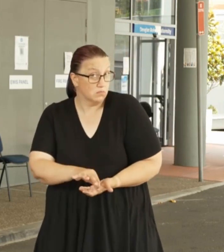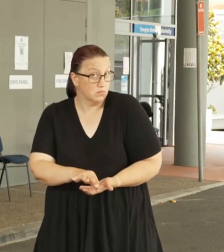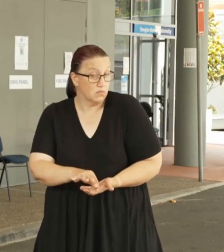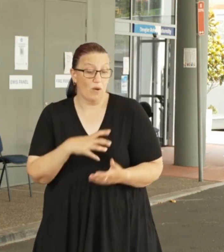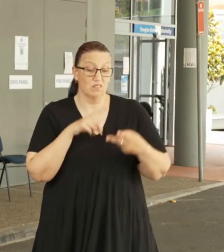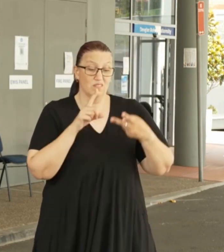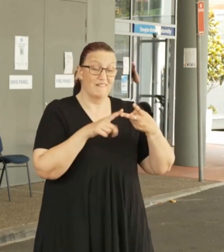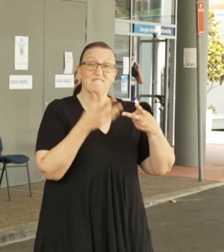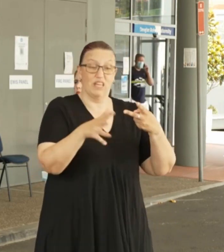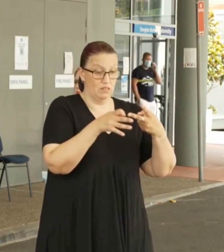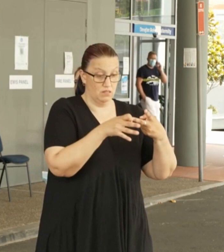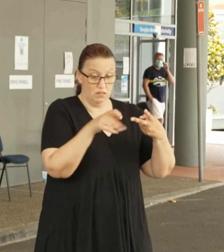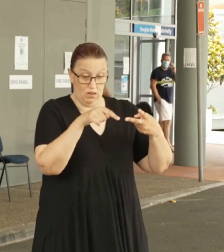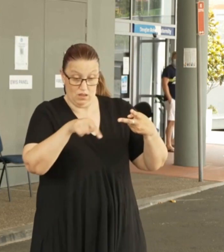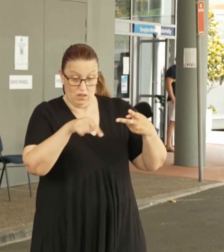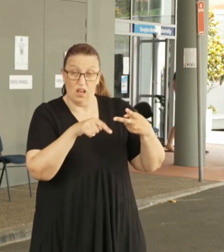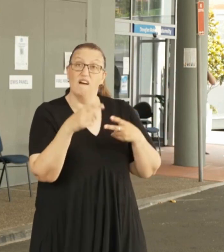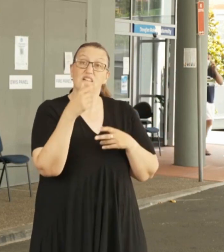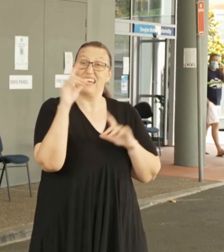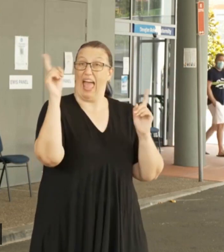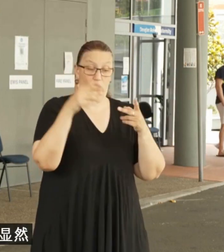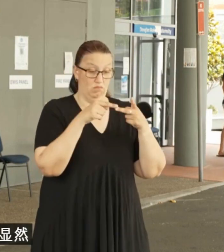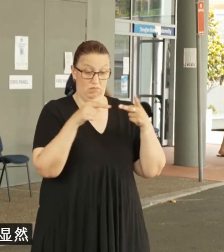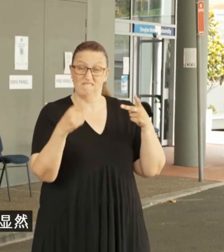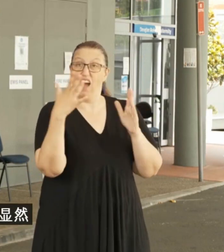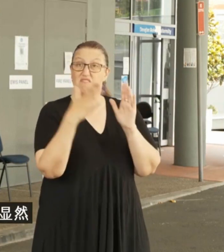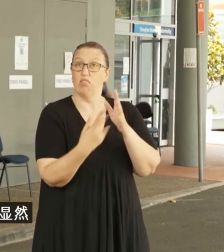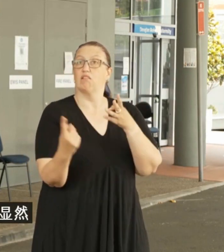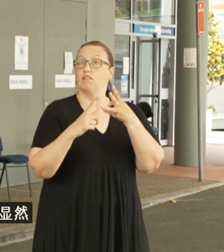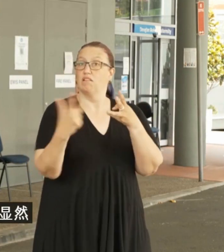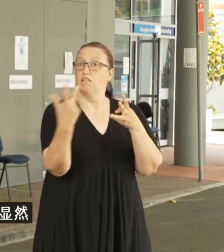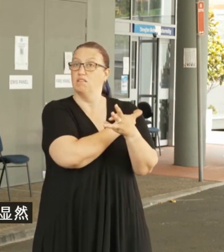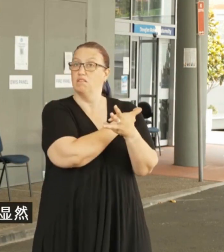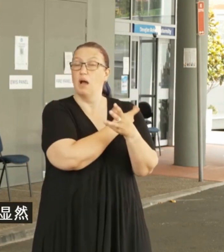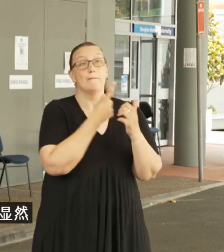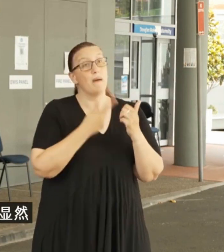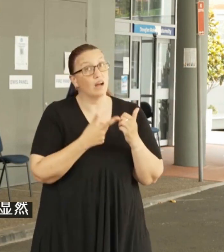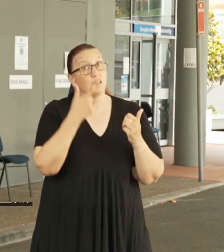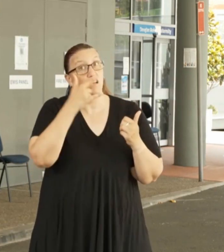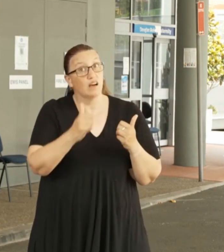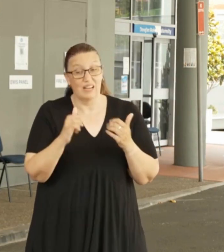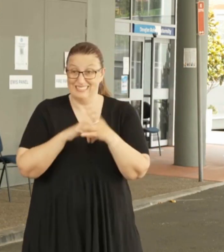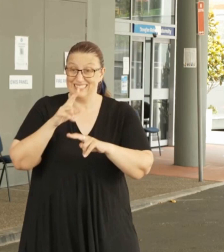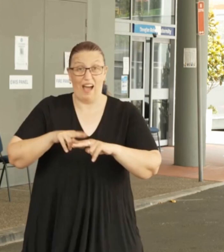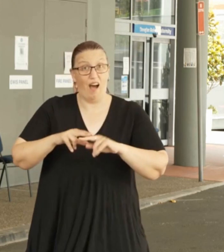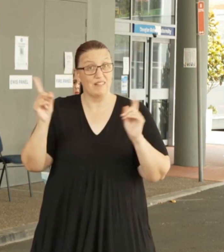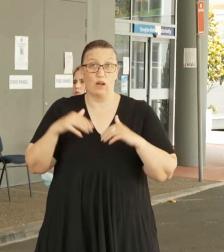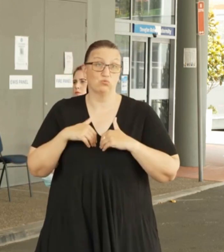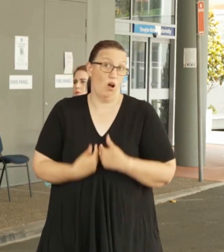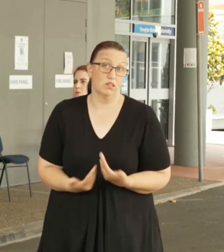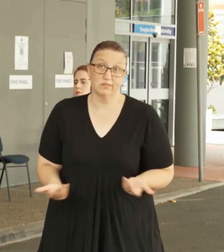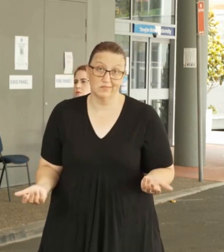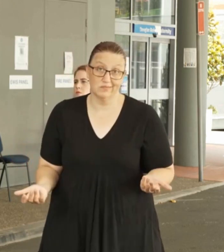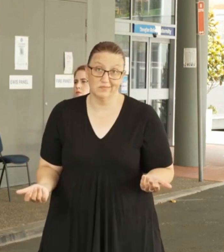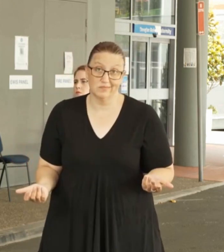That presents challenges, though, for the public health team, because obviously we have to get otherwise very tired staff to come on board